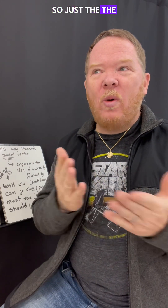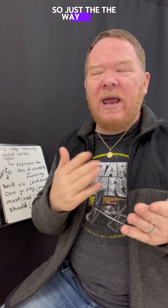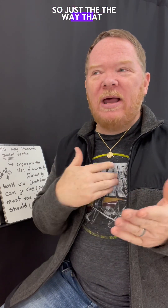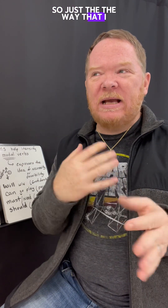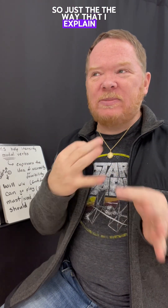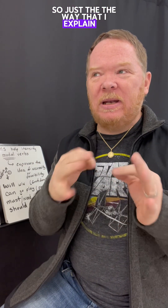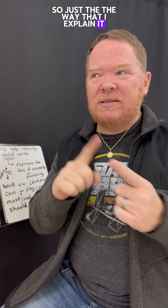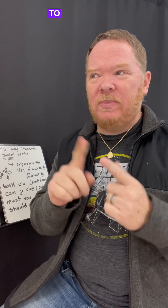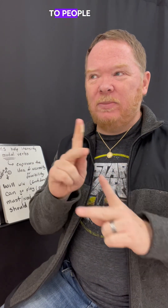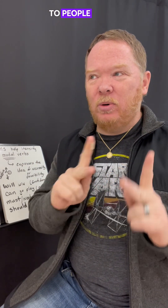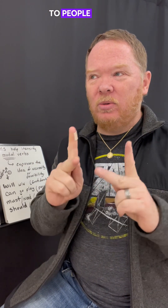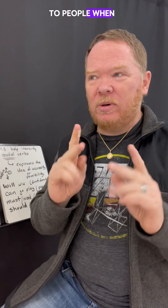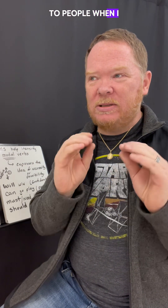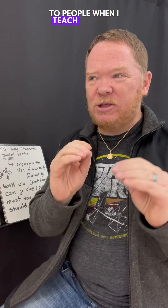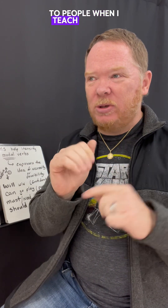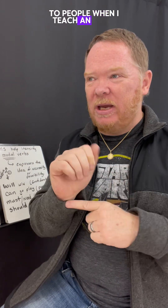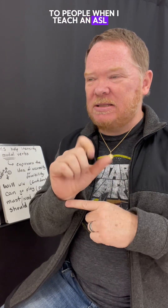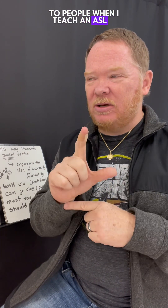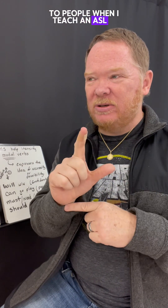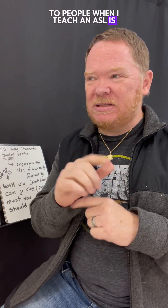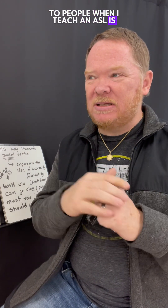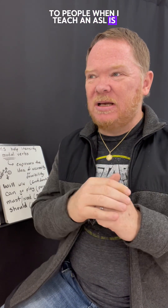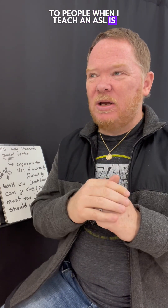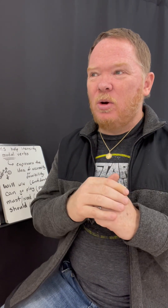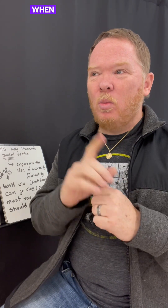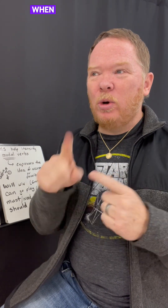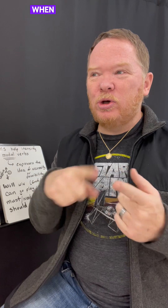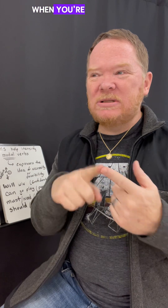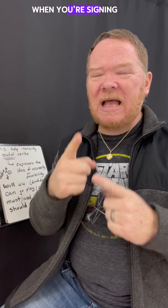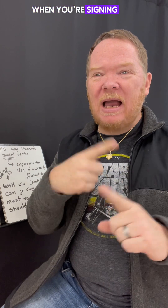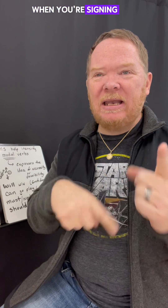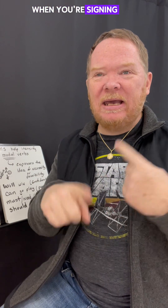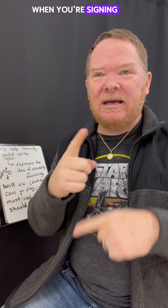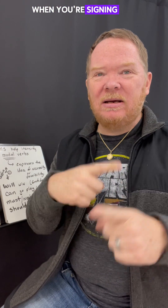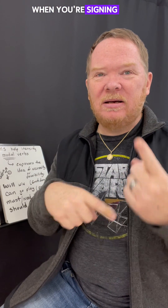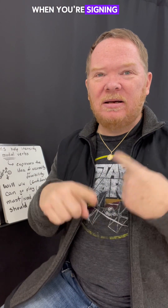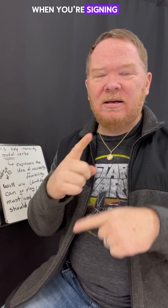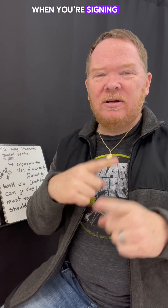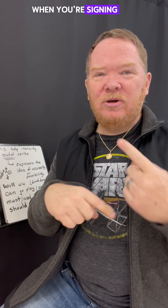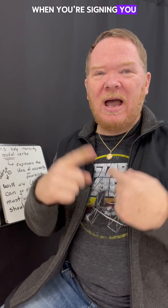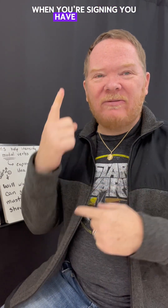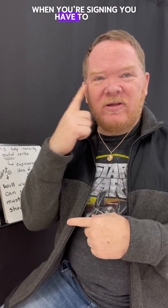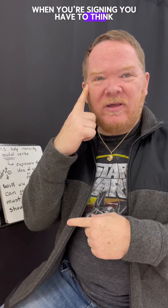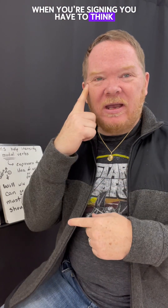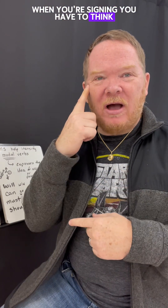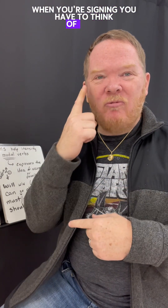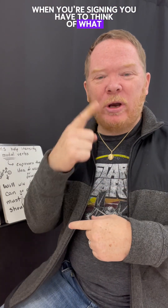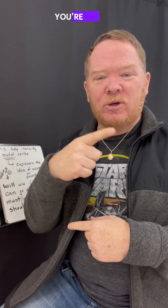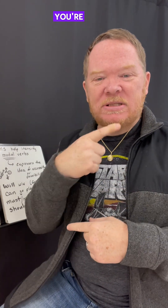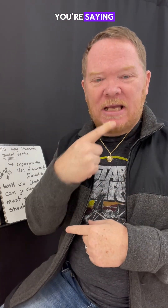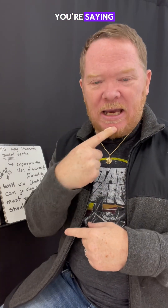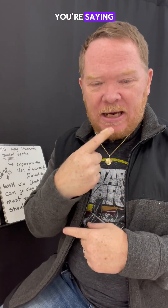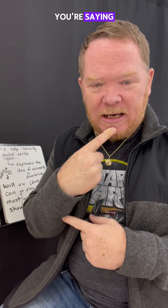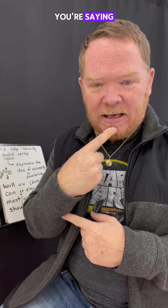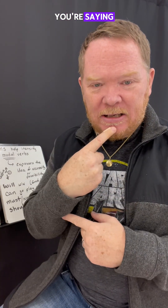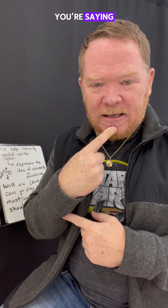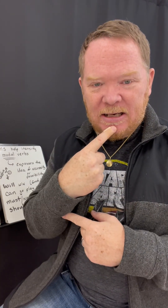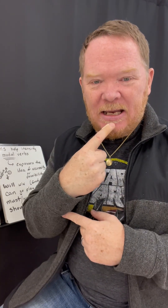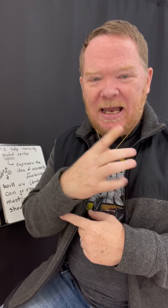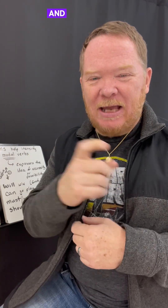that I explain it to people when I teach an ASL is when you're signing, you have to think of what you're saying and you